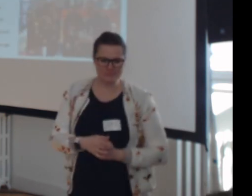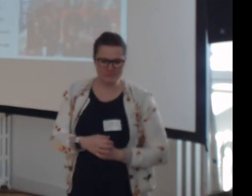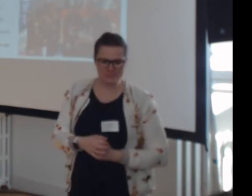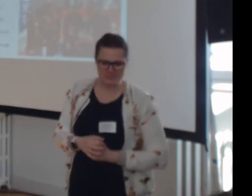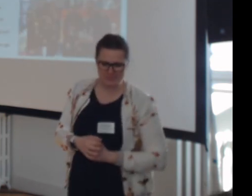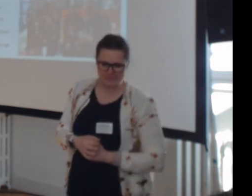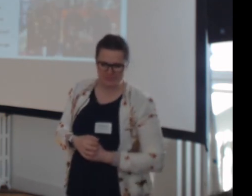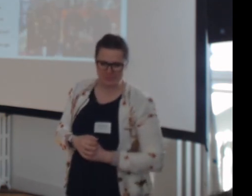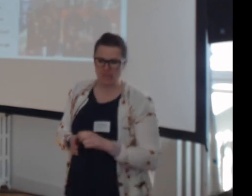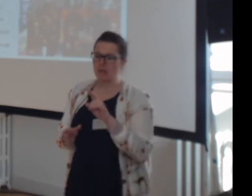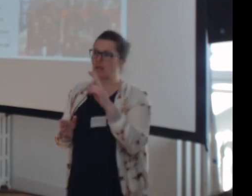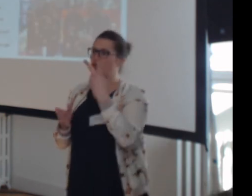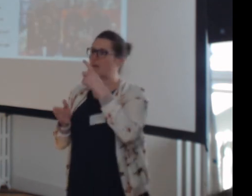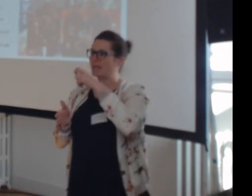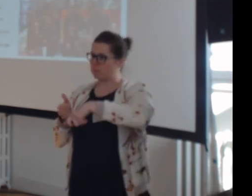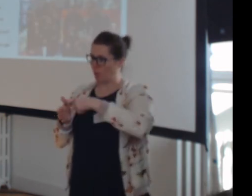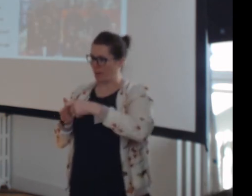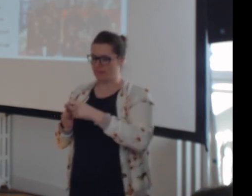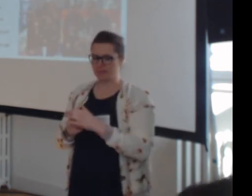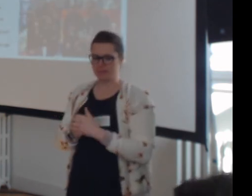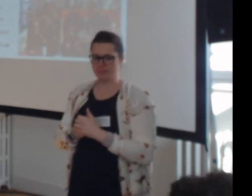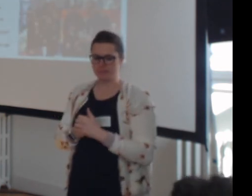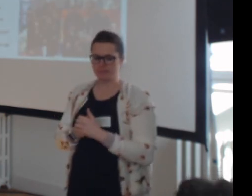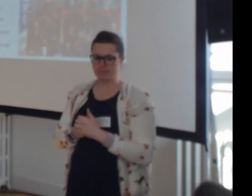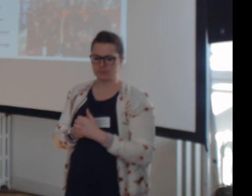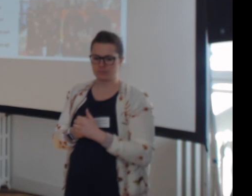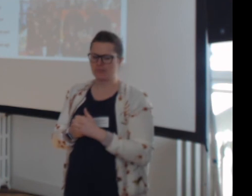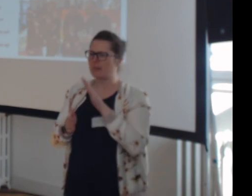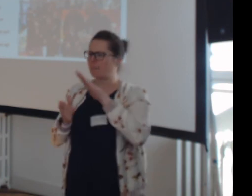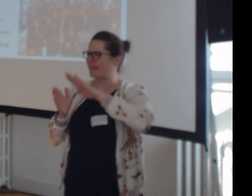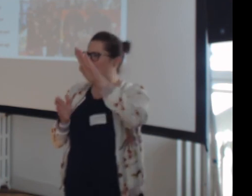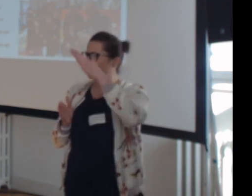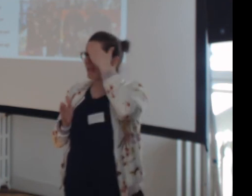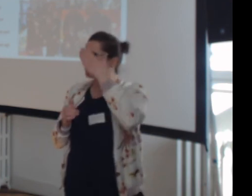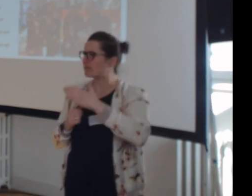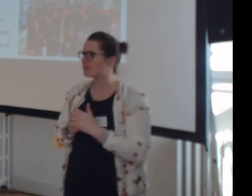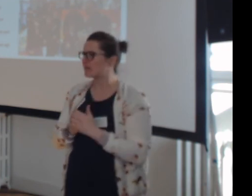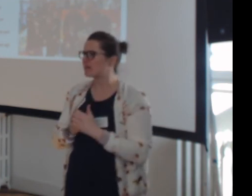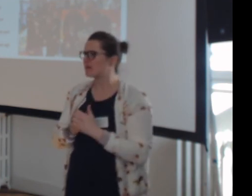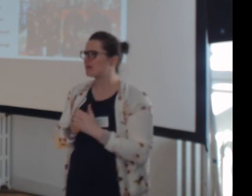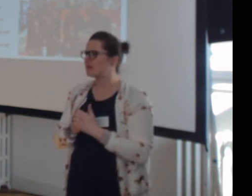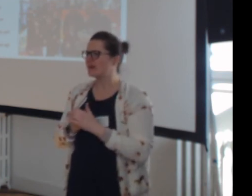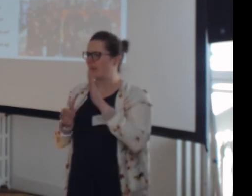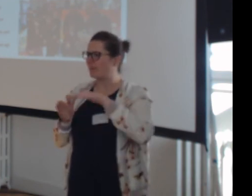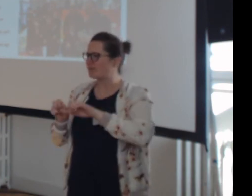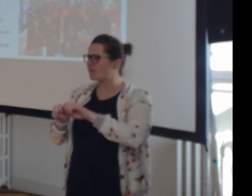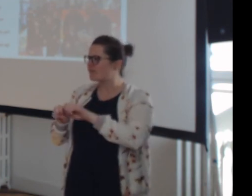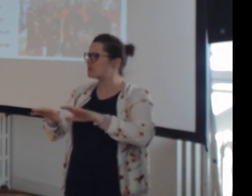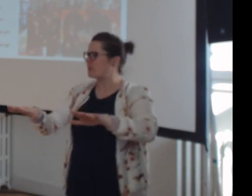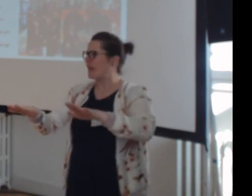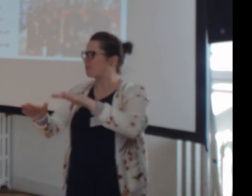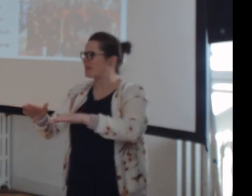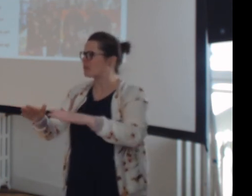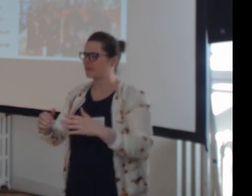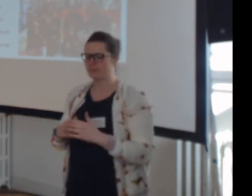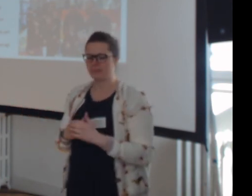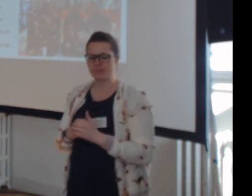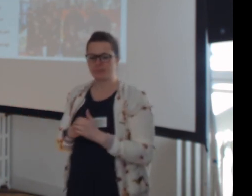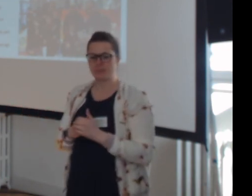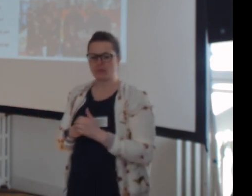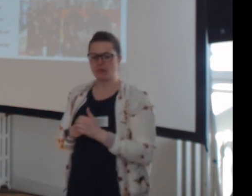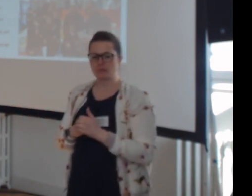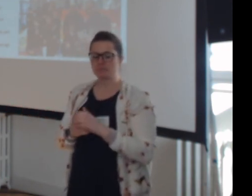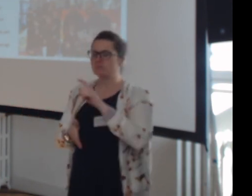The second project, which is less known, which is less widespread, it's a